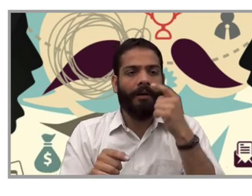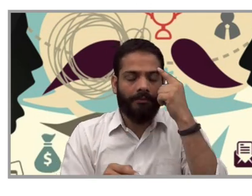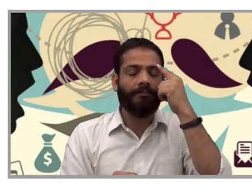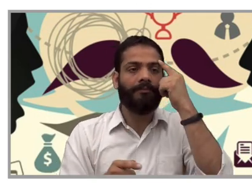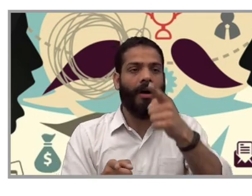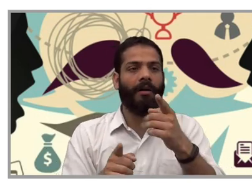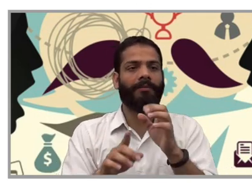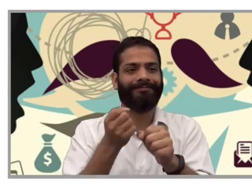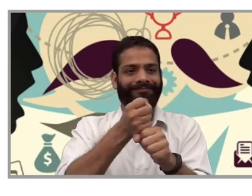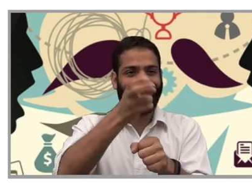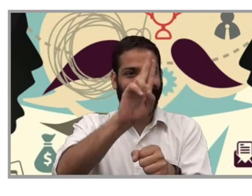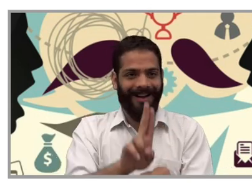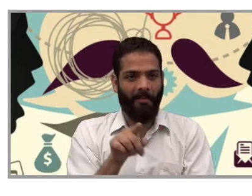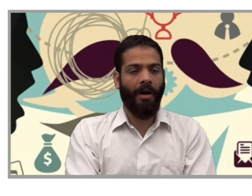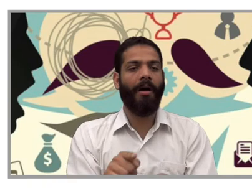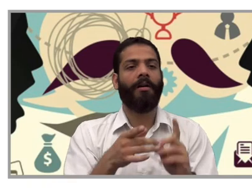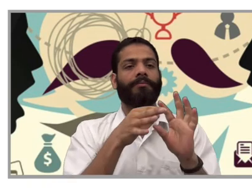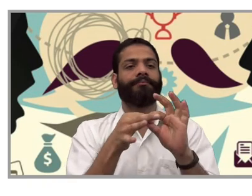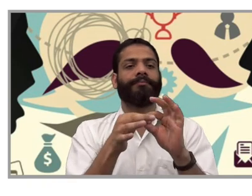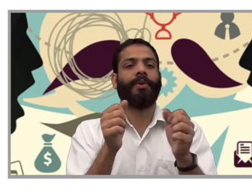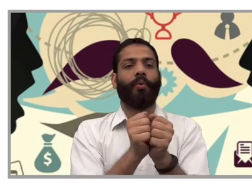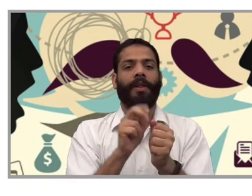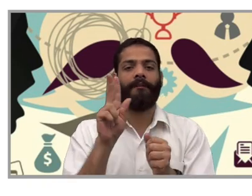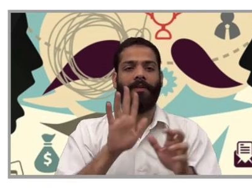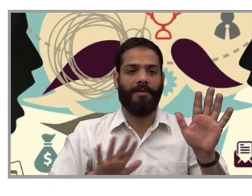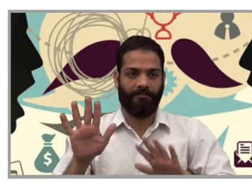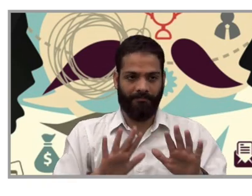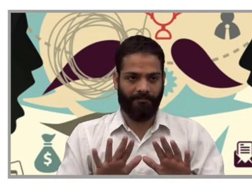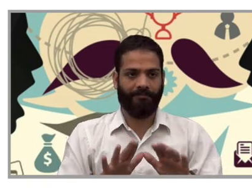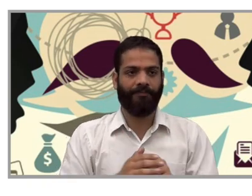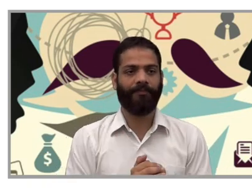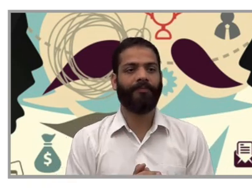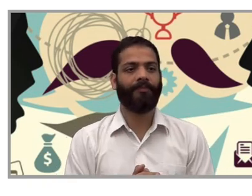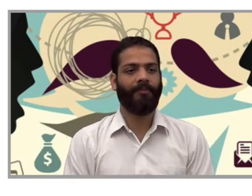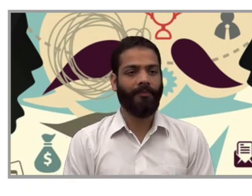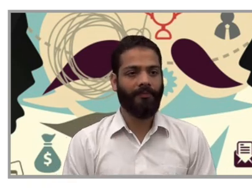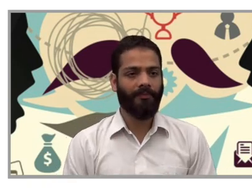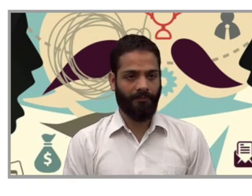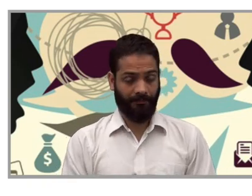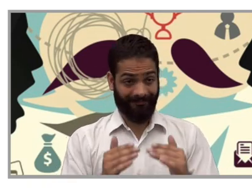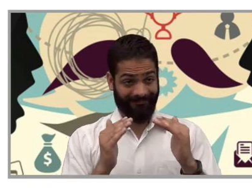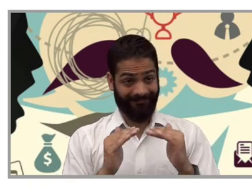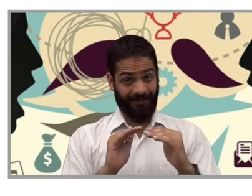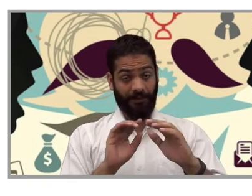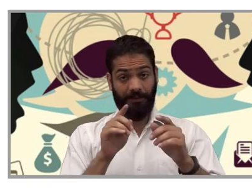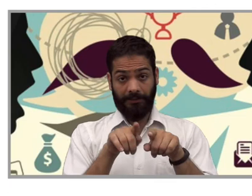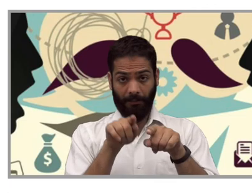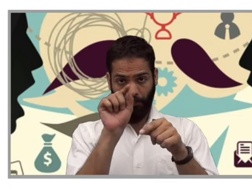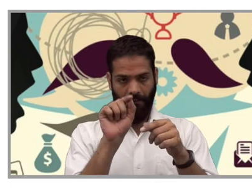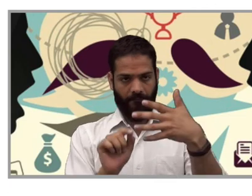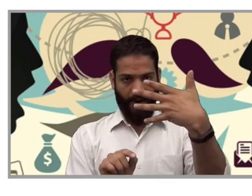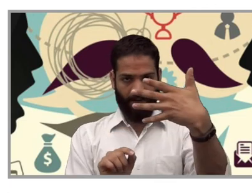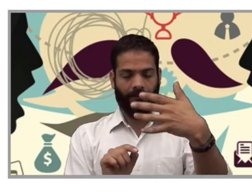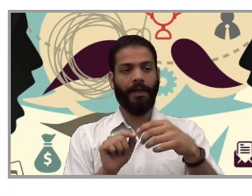show the spatial relation among them. With dominant hand and non-dominant hand used simultaneously